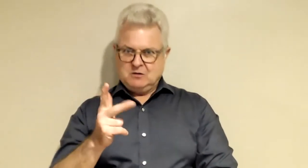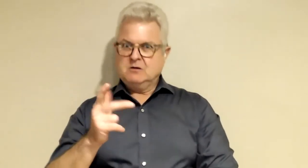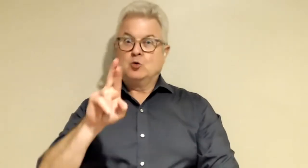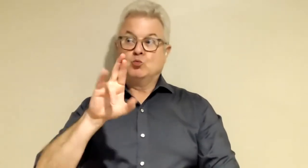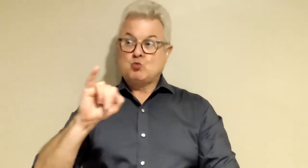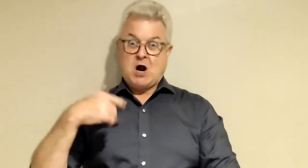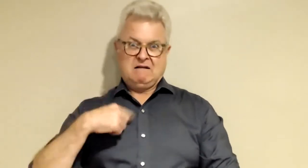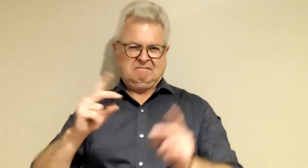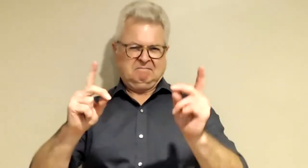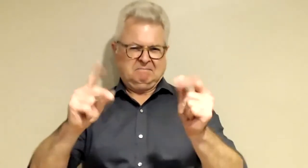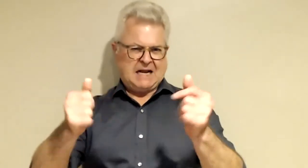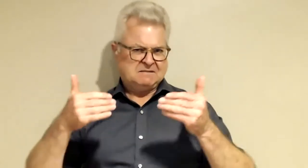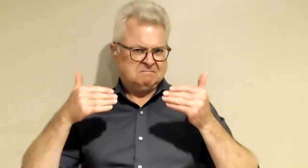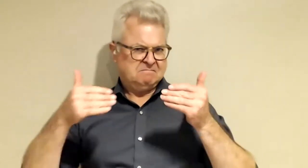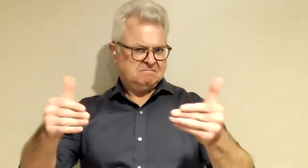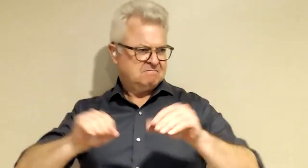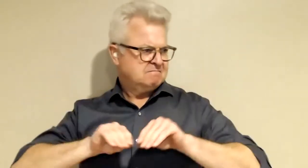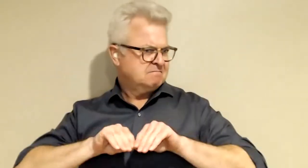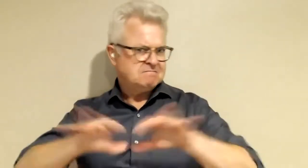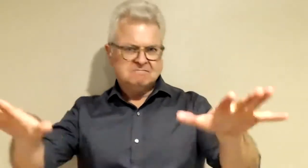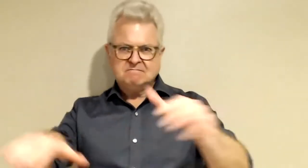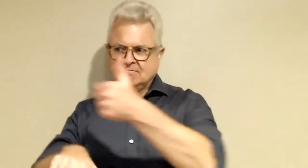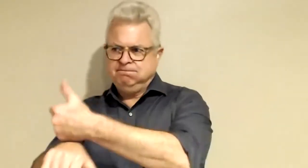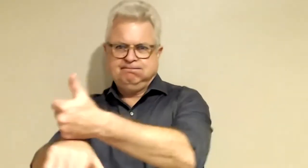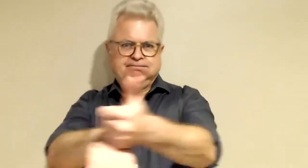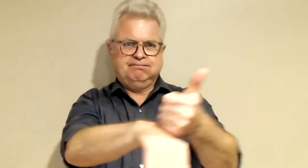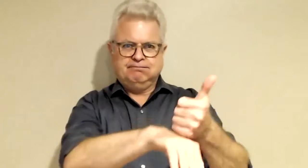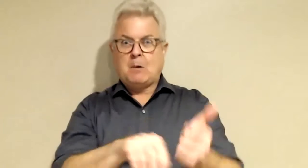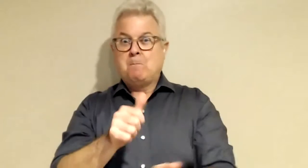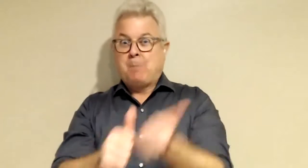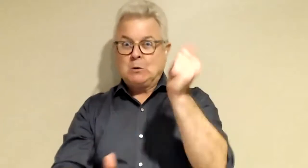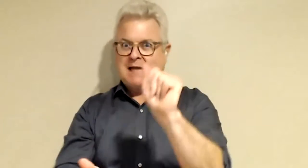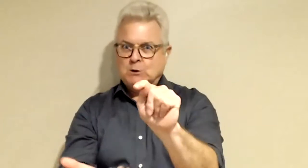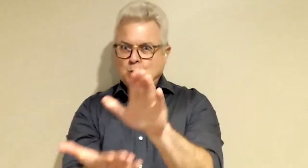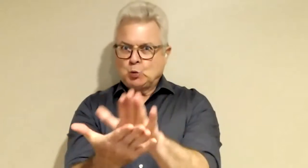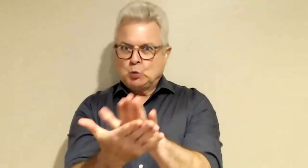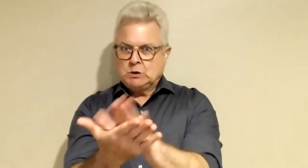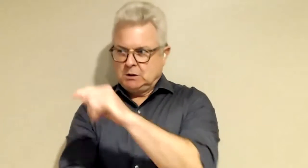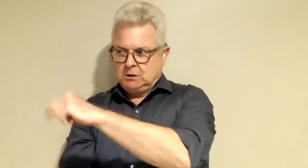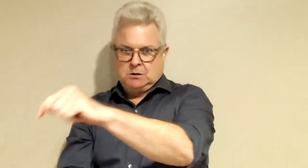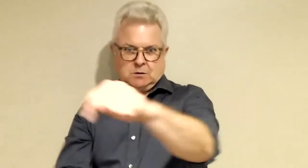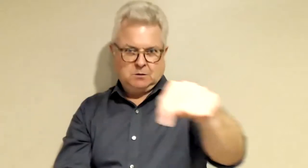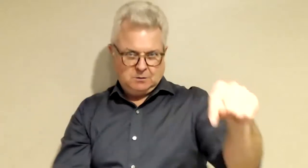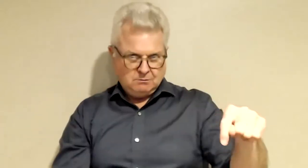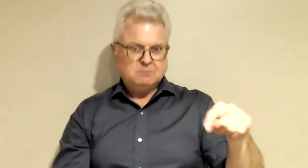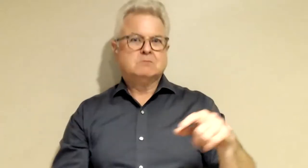CDC just approved back in November the 3rd, the vaccines for this category. And we have provided that, to all our youth